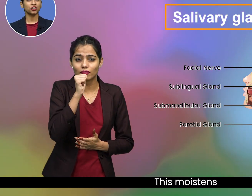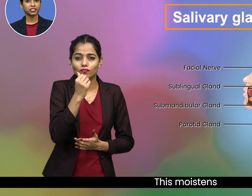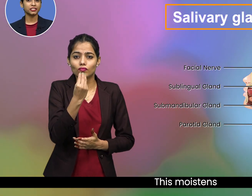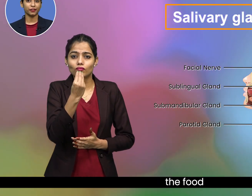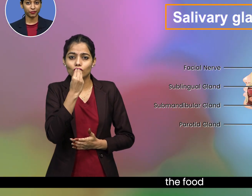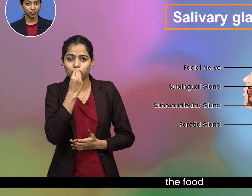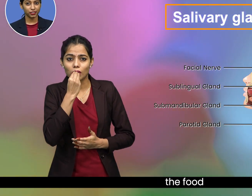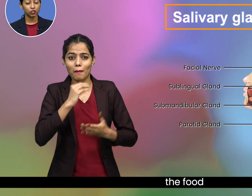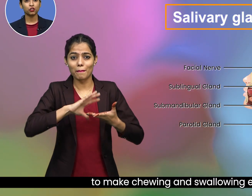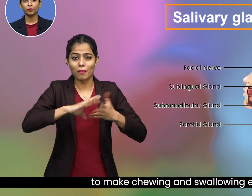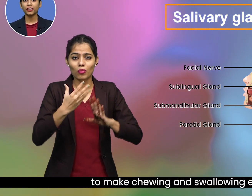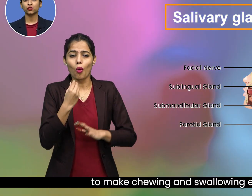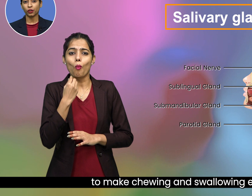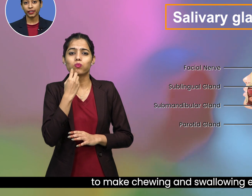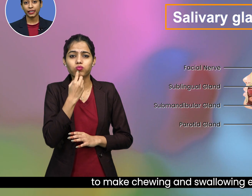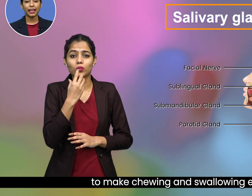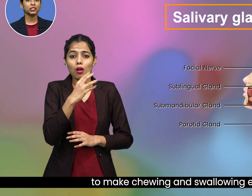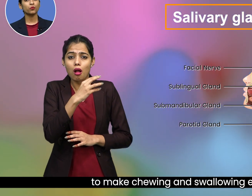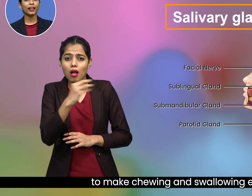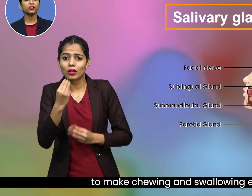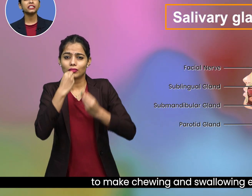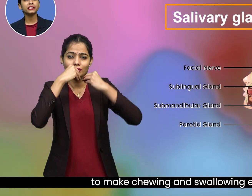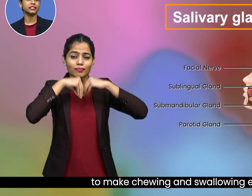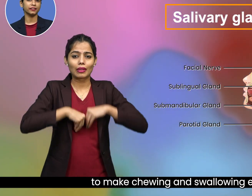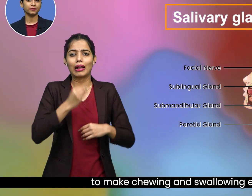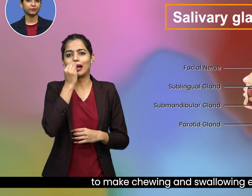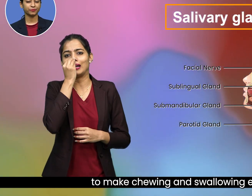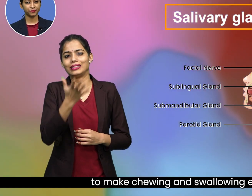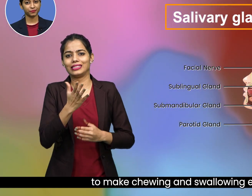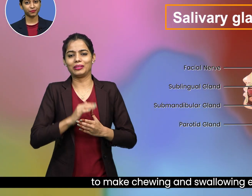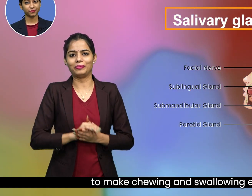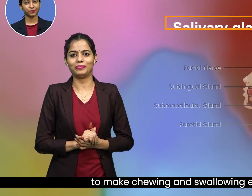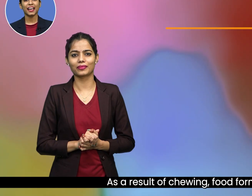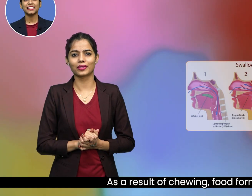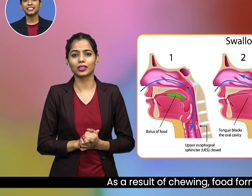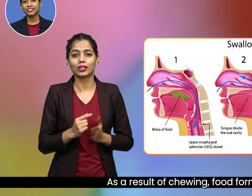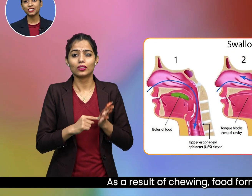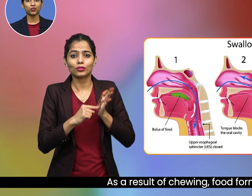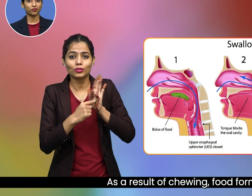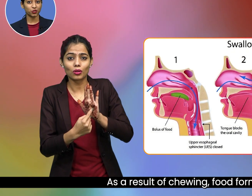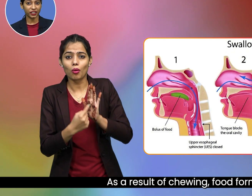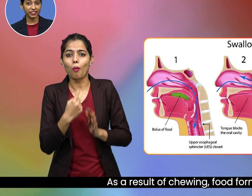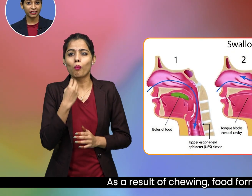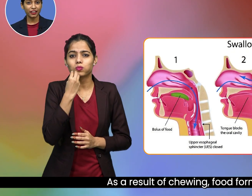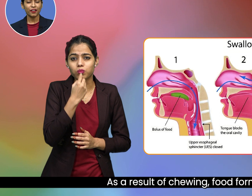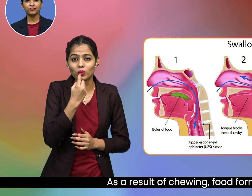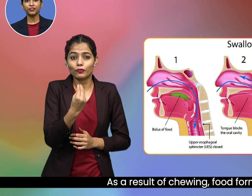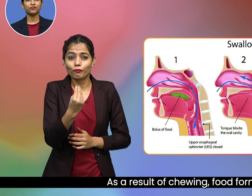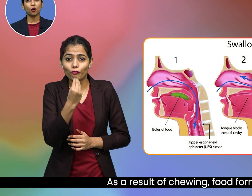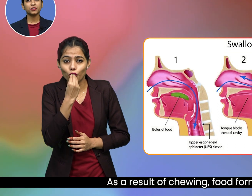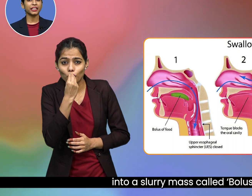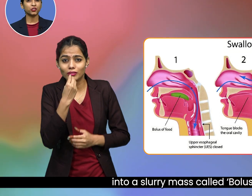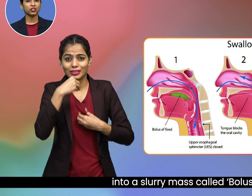This moistens the food to make chewing and swallowing easier. As a result of chewing,